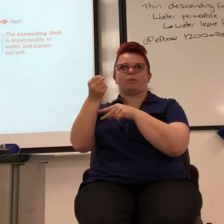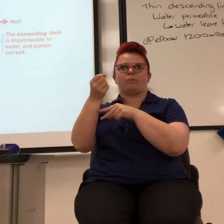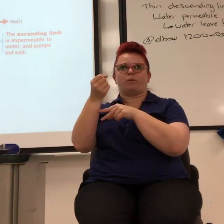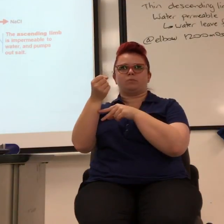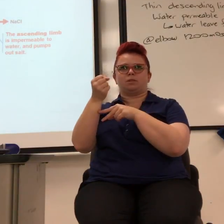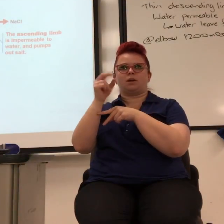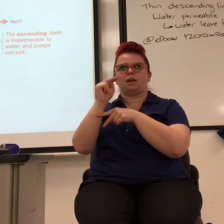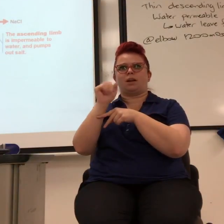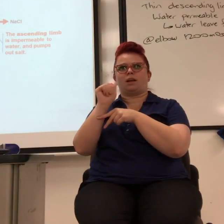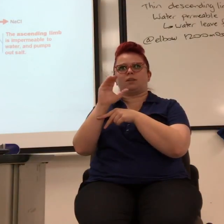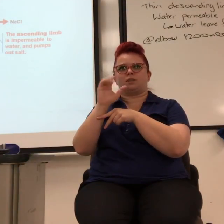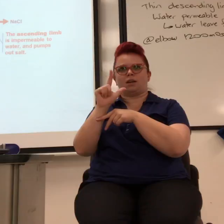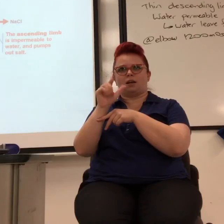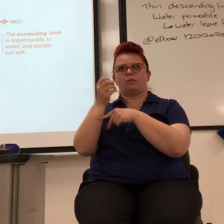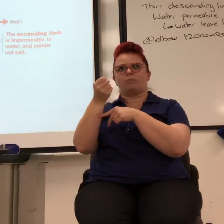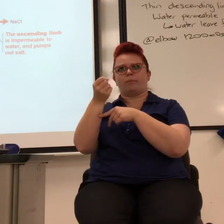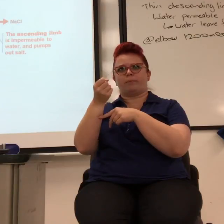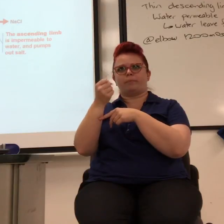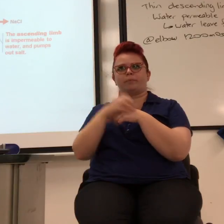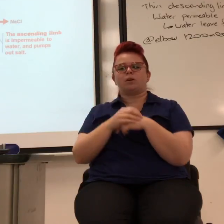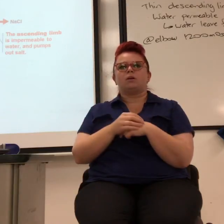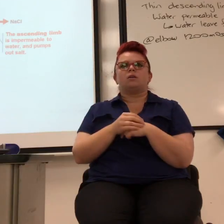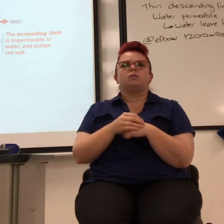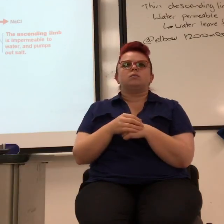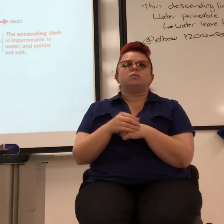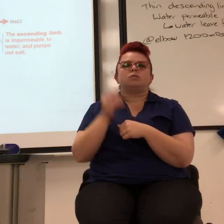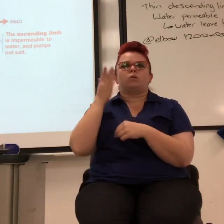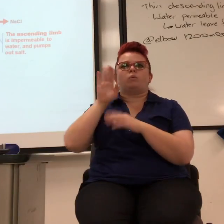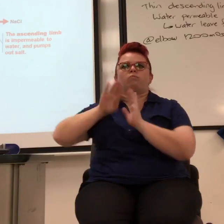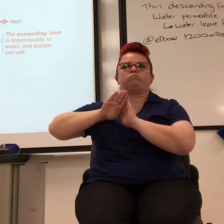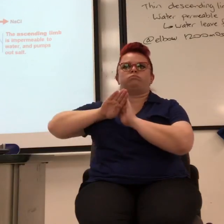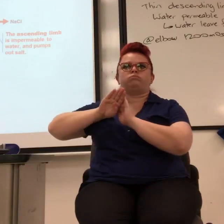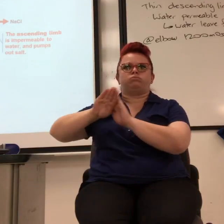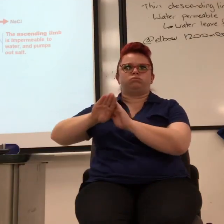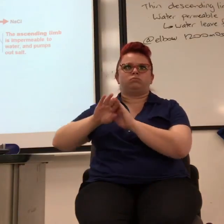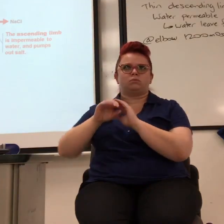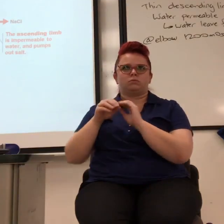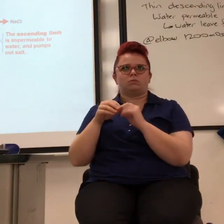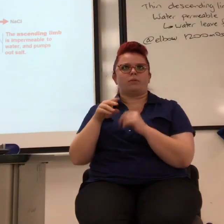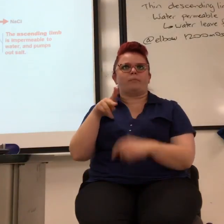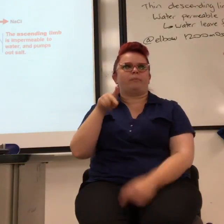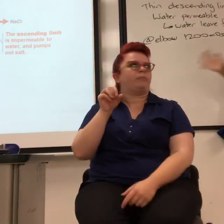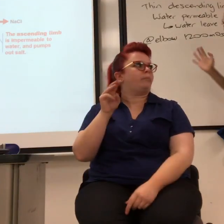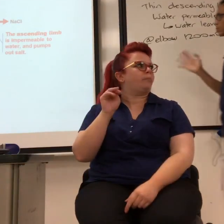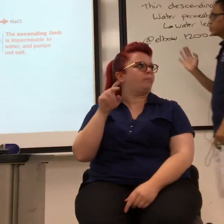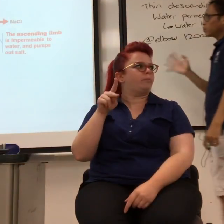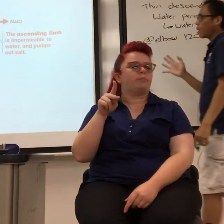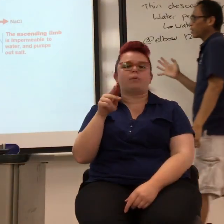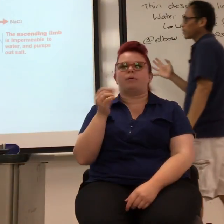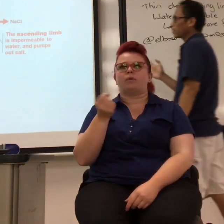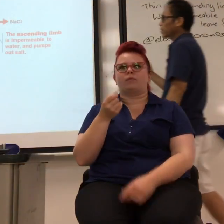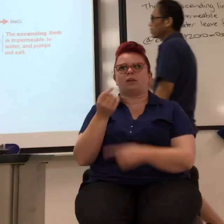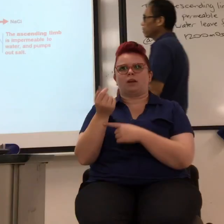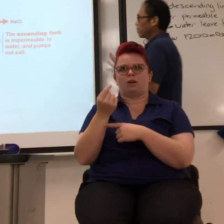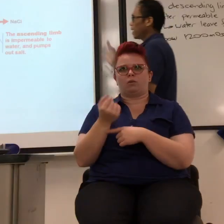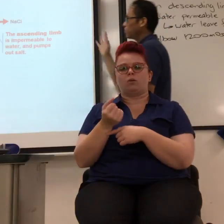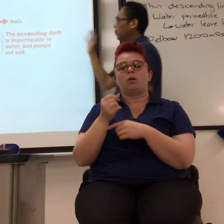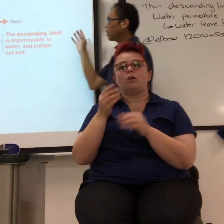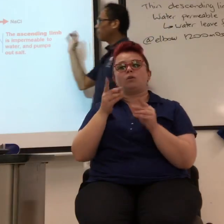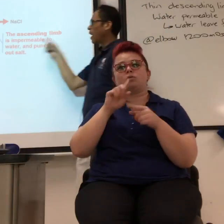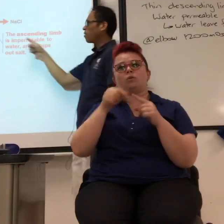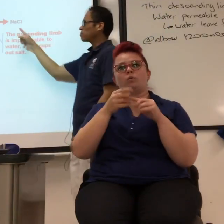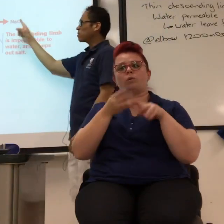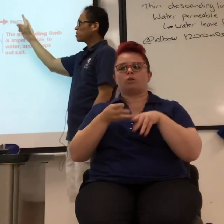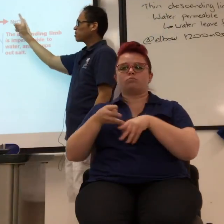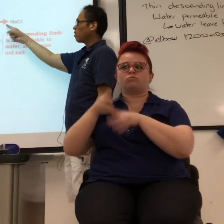NaCl pump. It's going to pump it out, okay? So on the way up, you don't lose water and